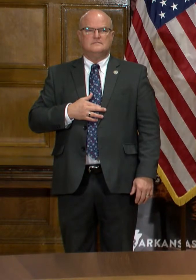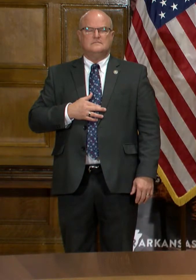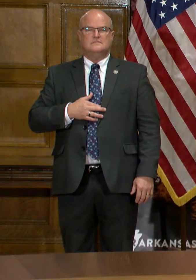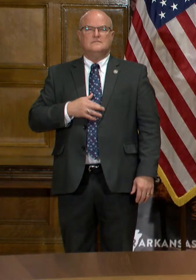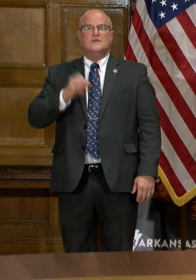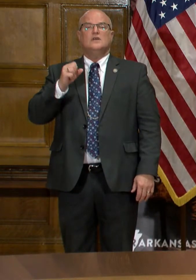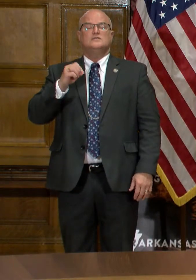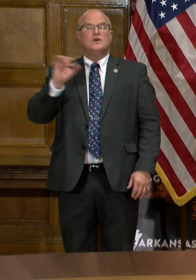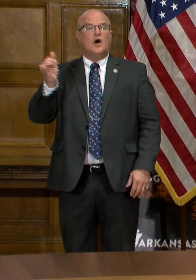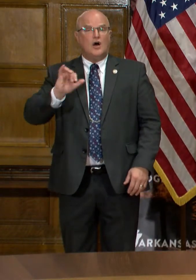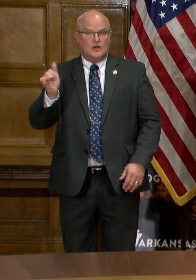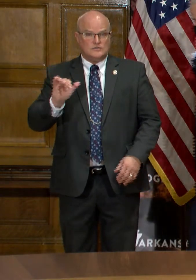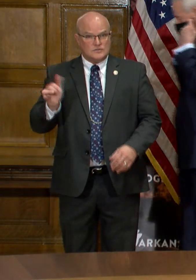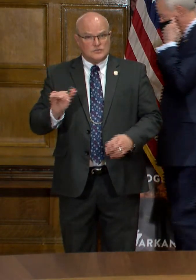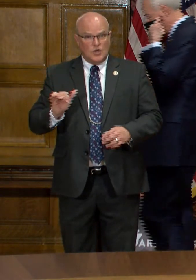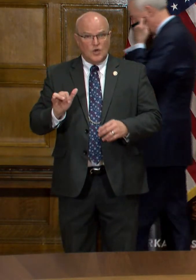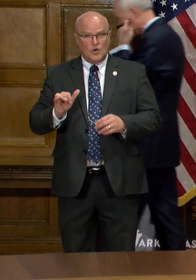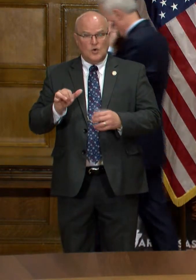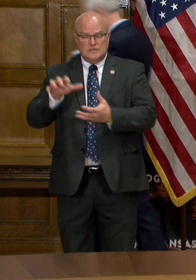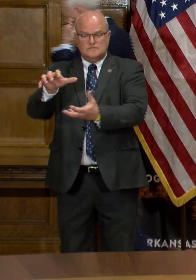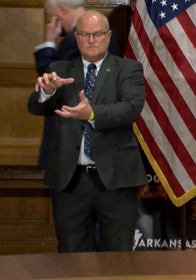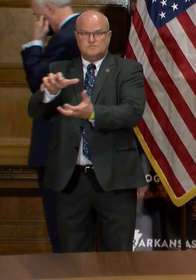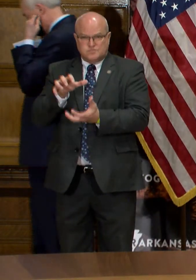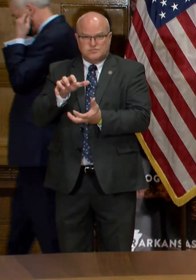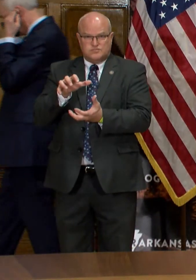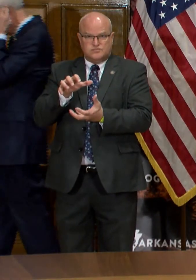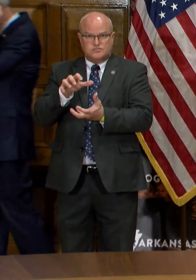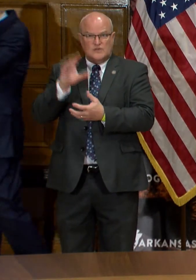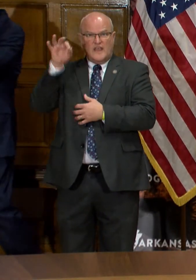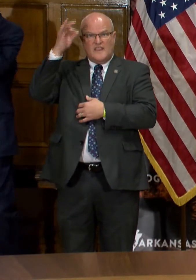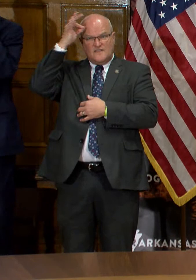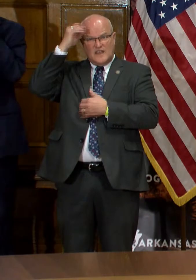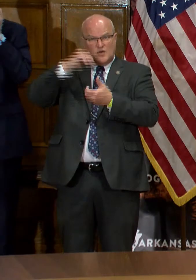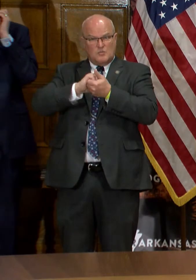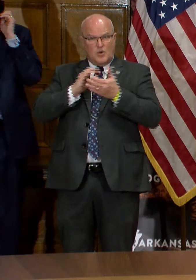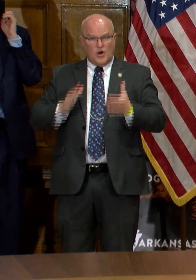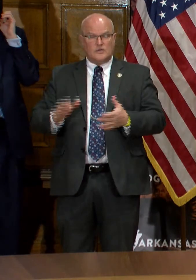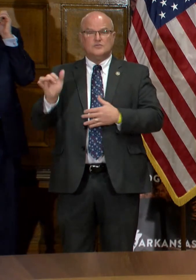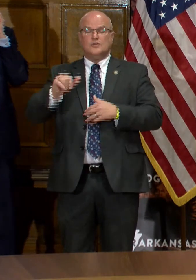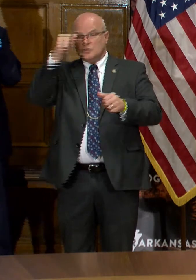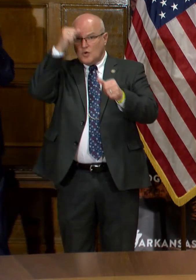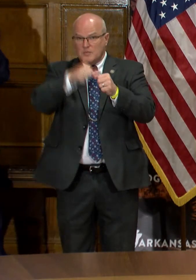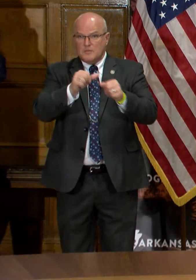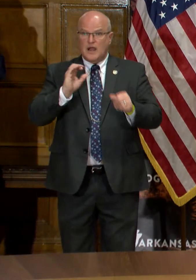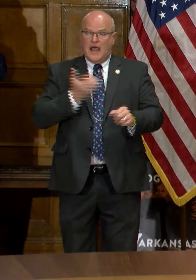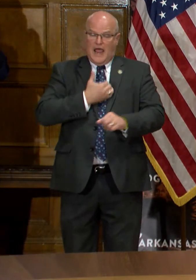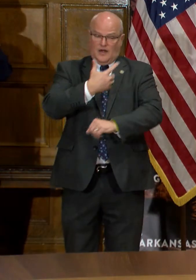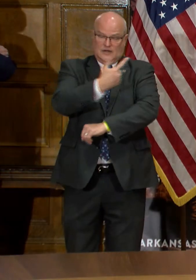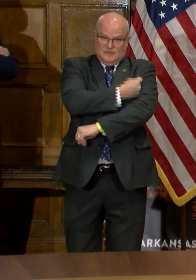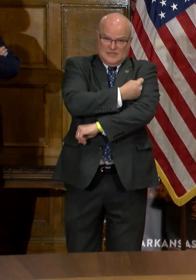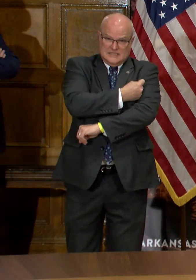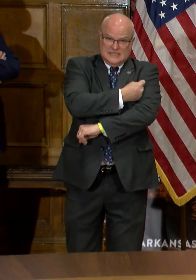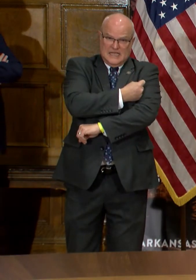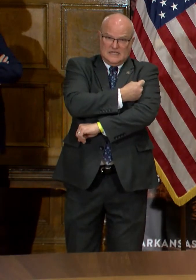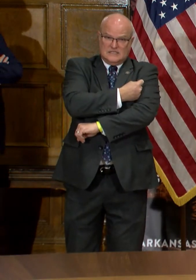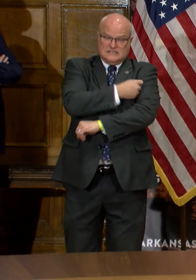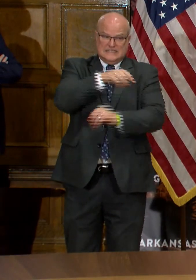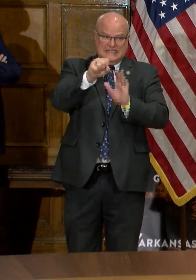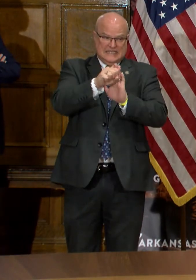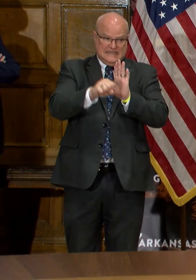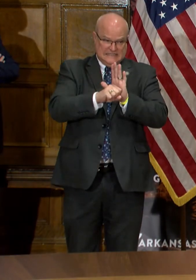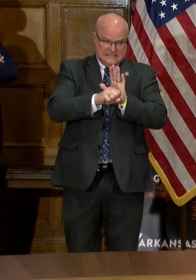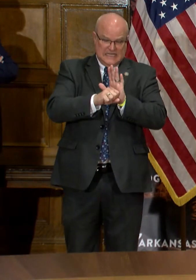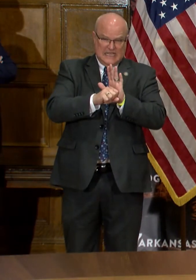So there is also a chunk of that is given to the federal partners. So remember, our immunizations in the